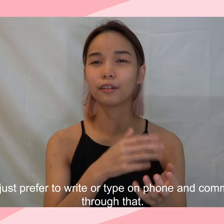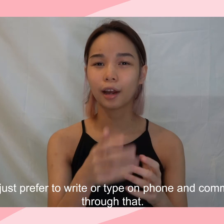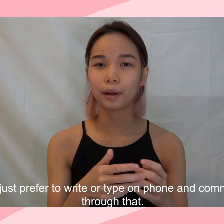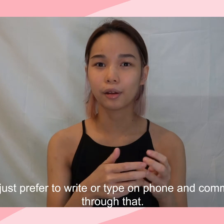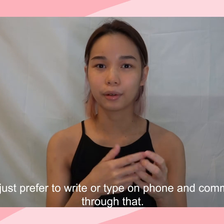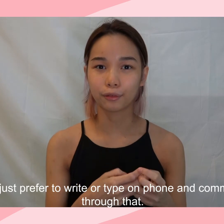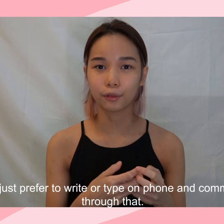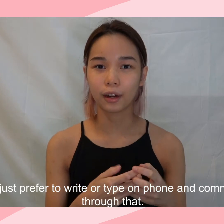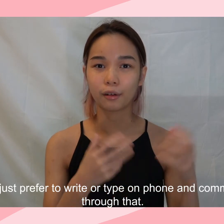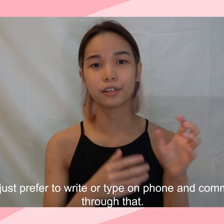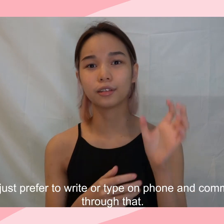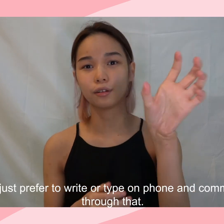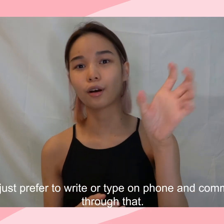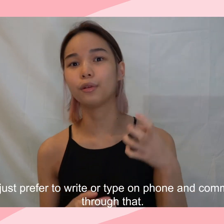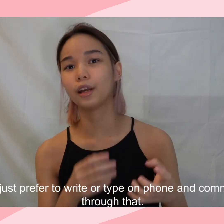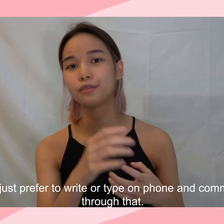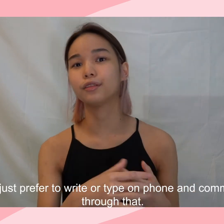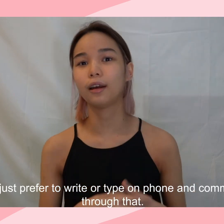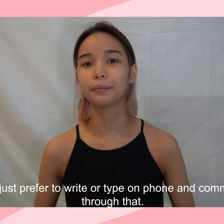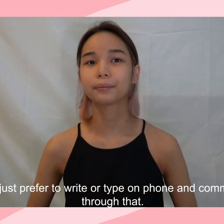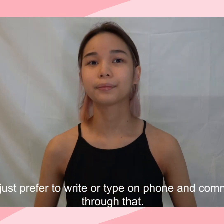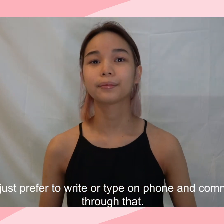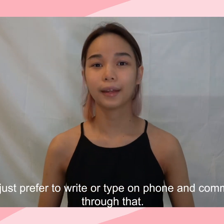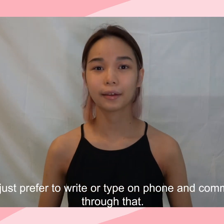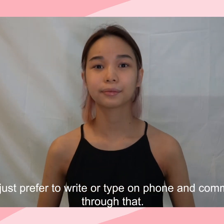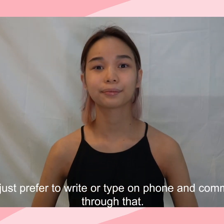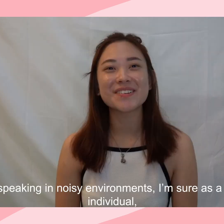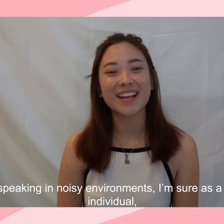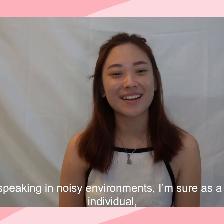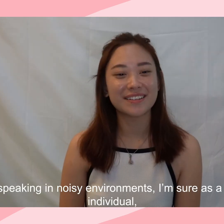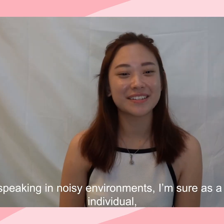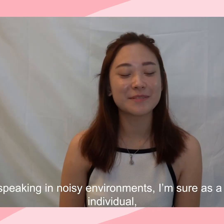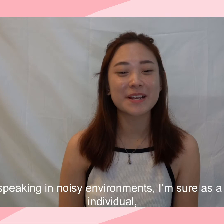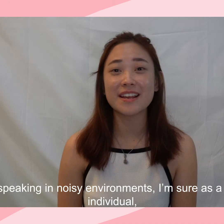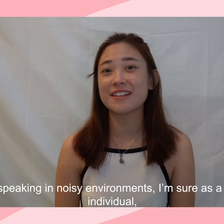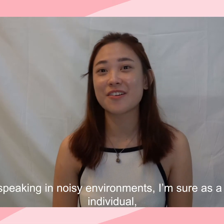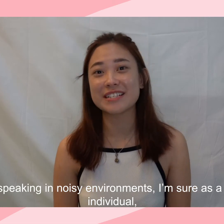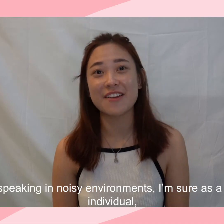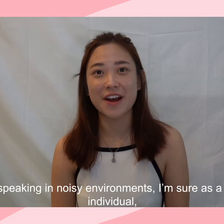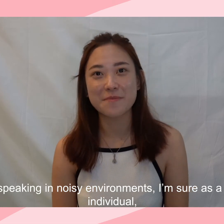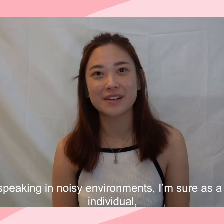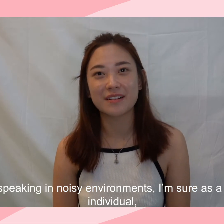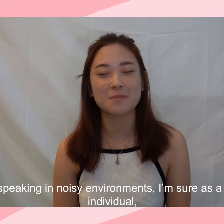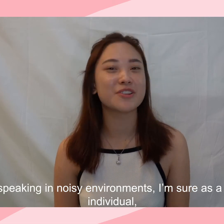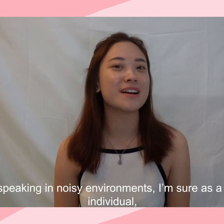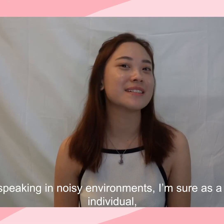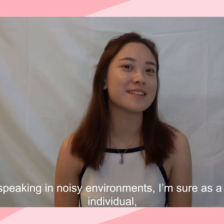type down in the phone, and I'll just communicate through that. So yeah, speaking in noisy environment, I'm sure as a